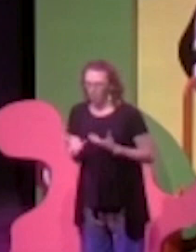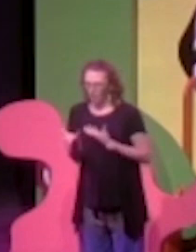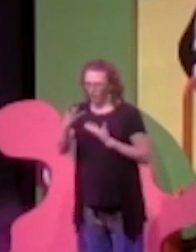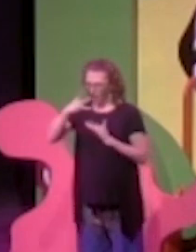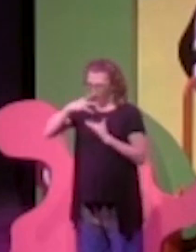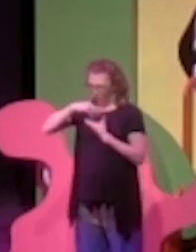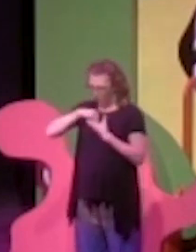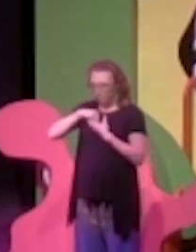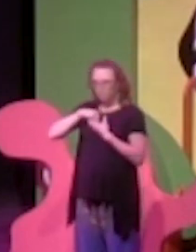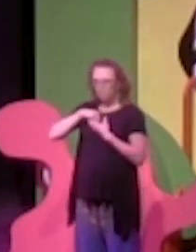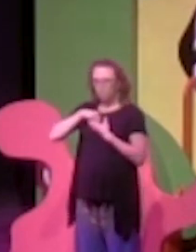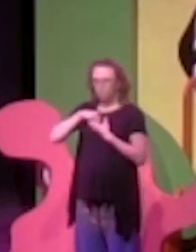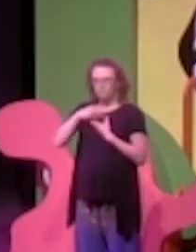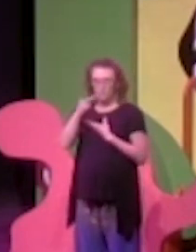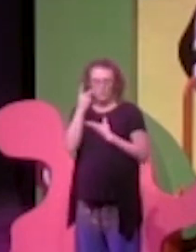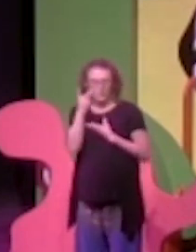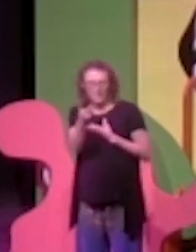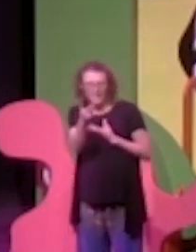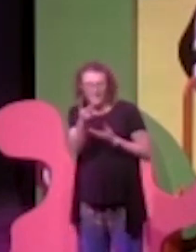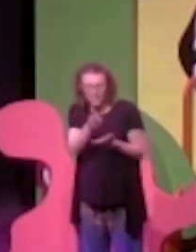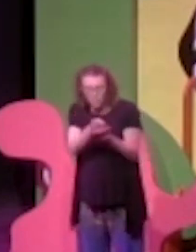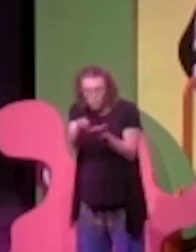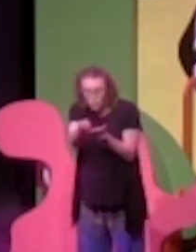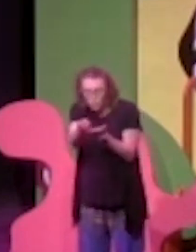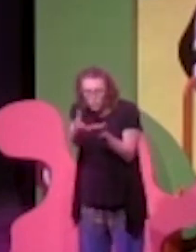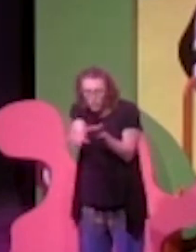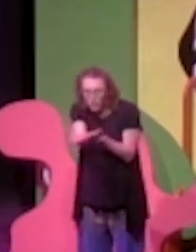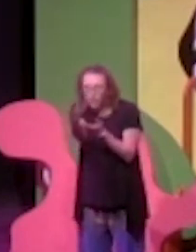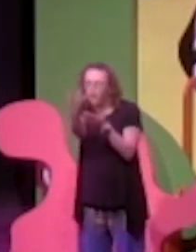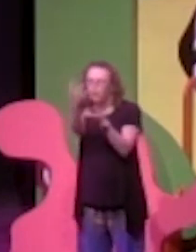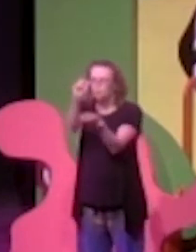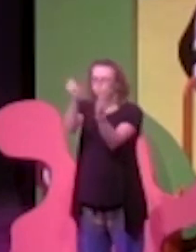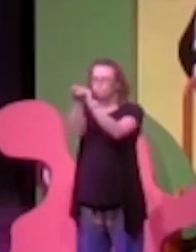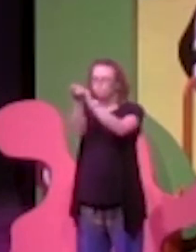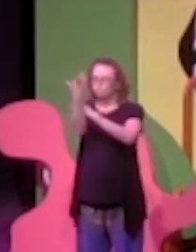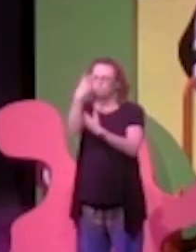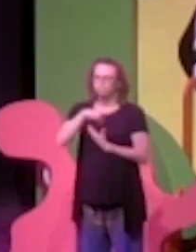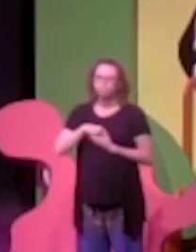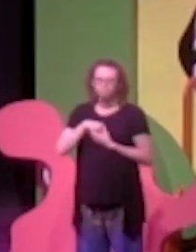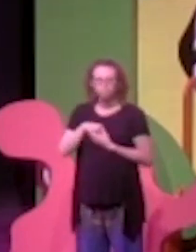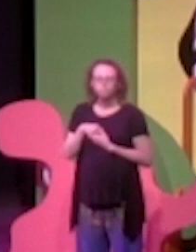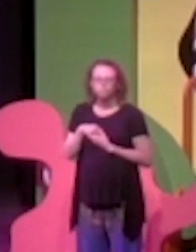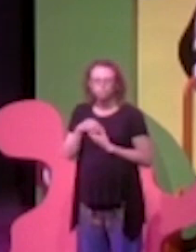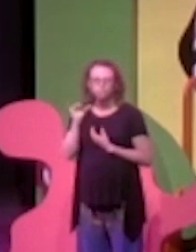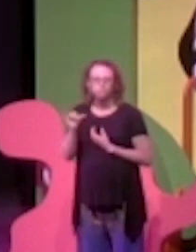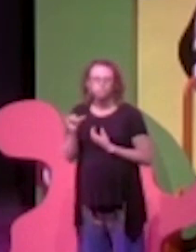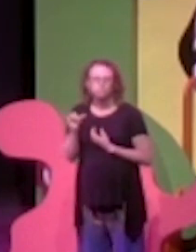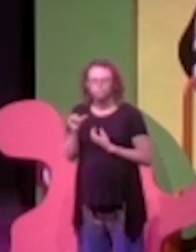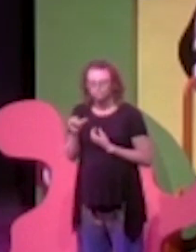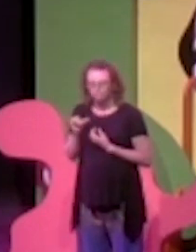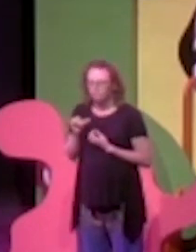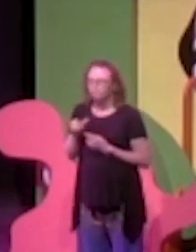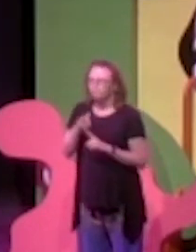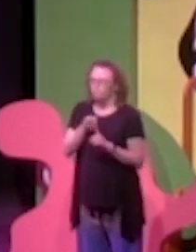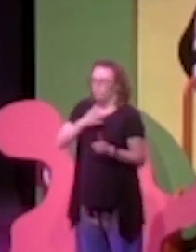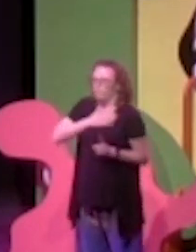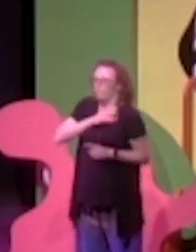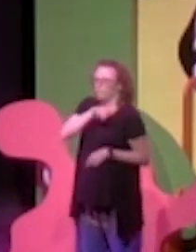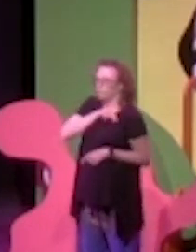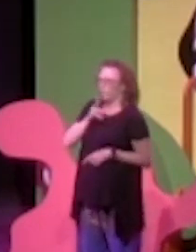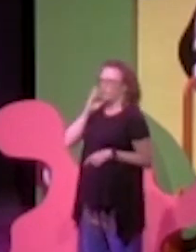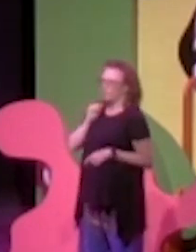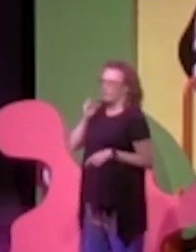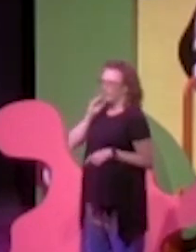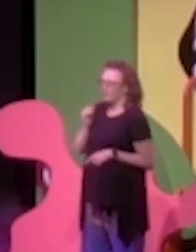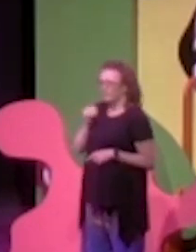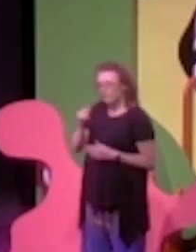everything, frankly, that you meet. And some folks sort of thought, well, just get over it, right?